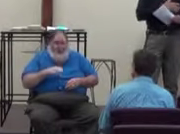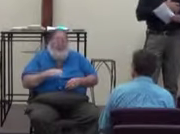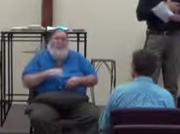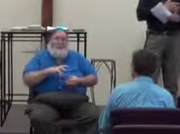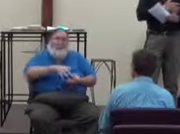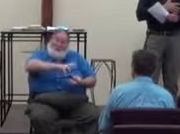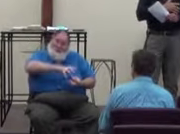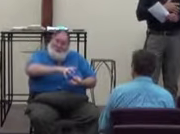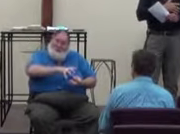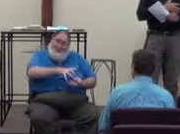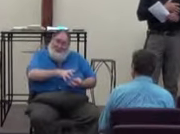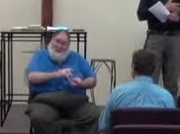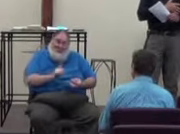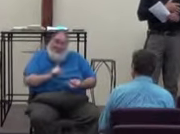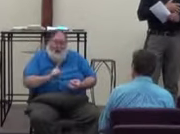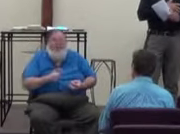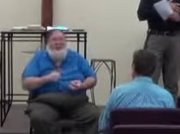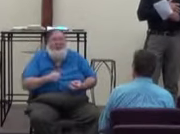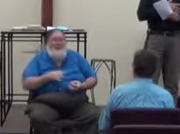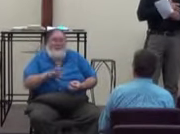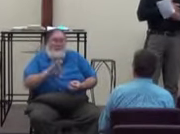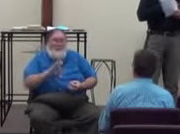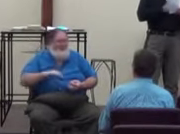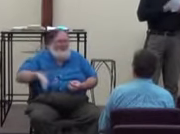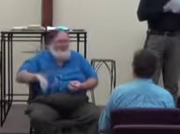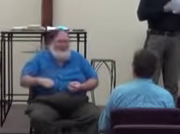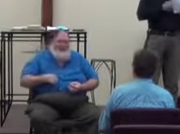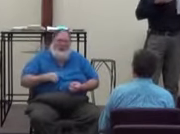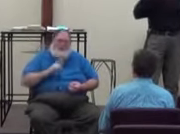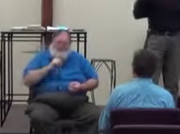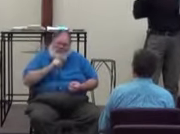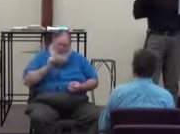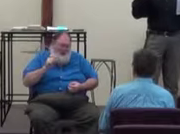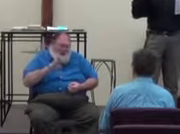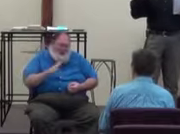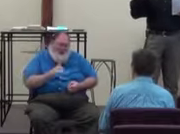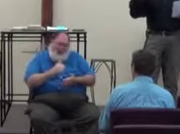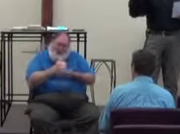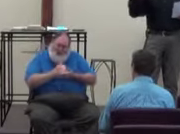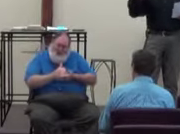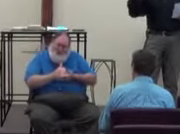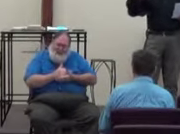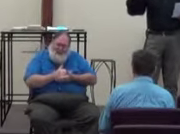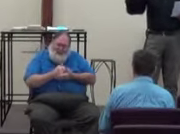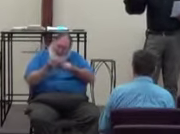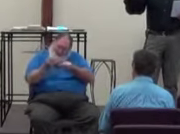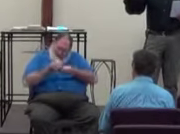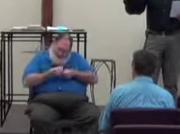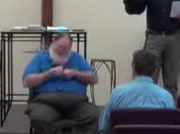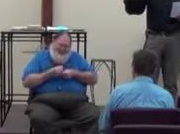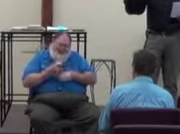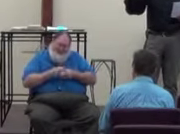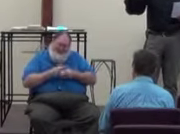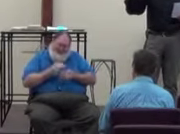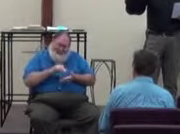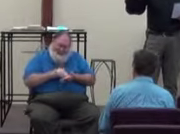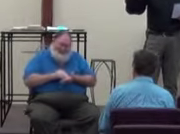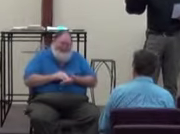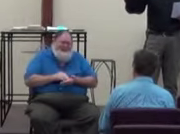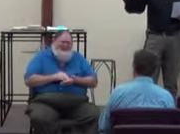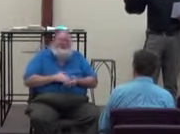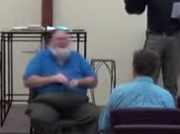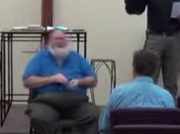yet. So I really, really need your help. Give me the names again of the grads so we can get those Bibles